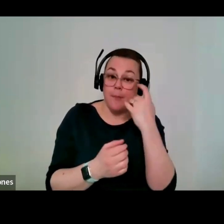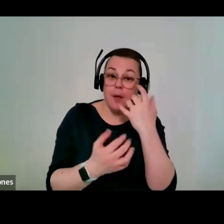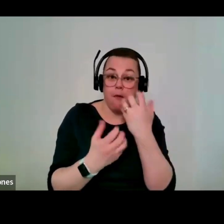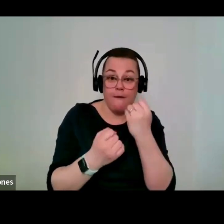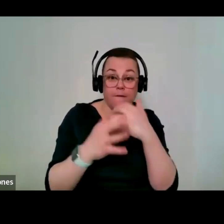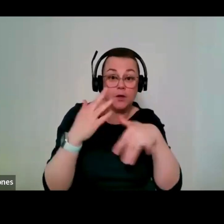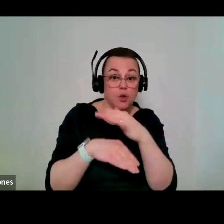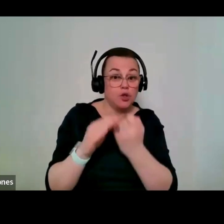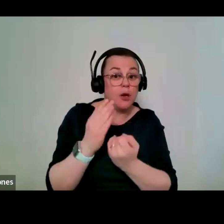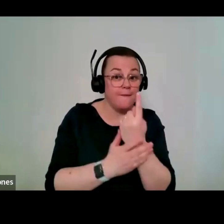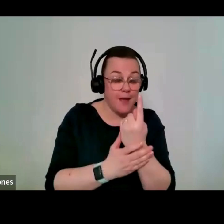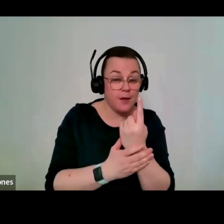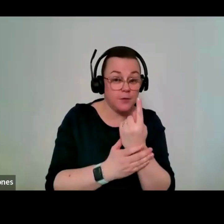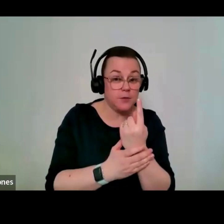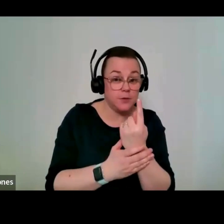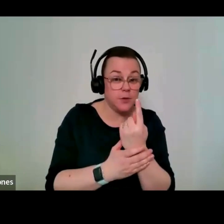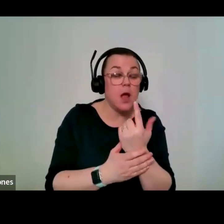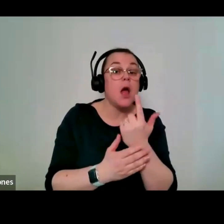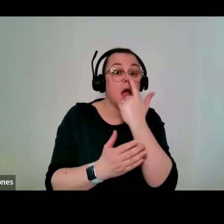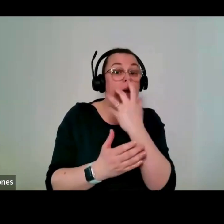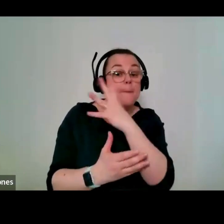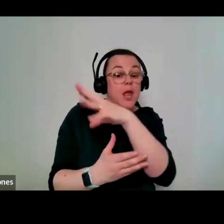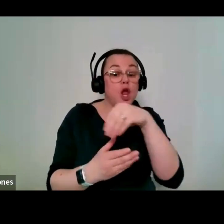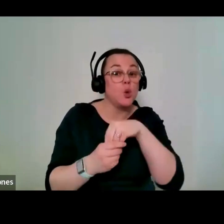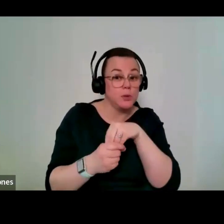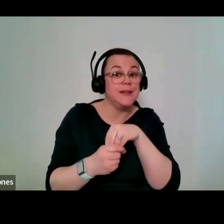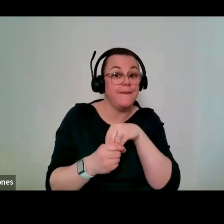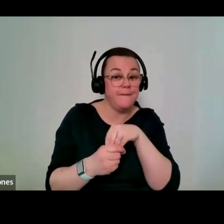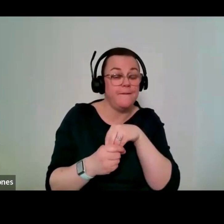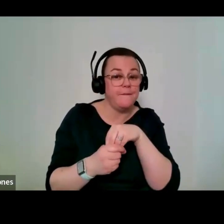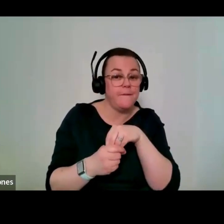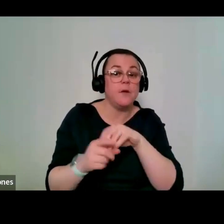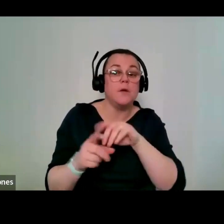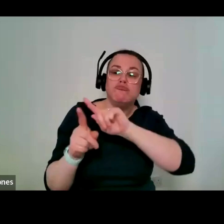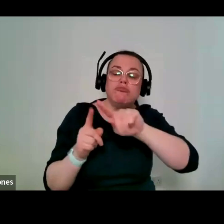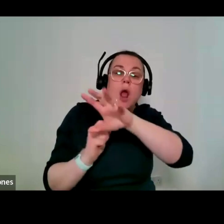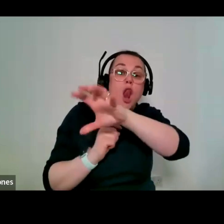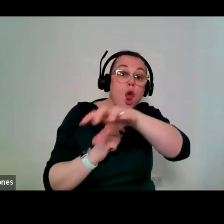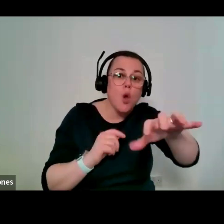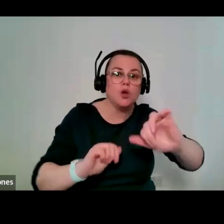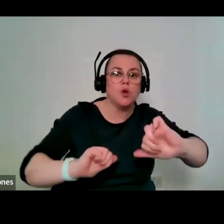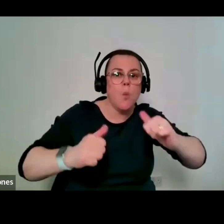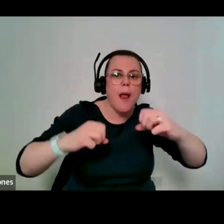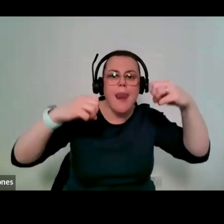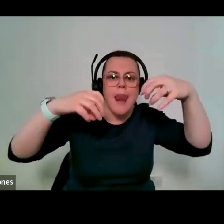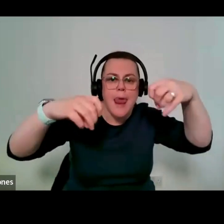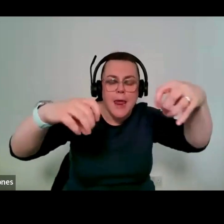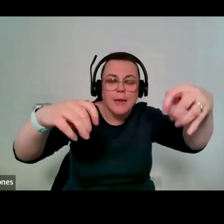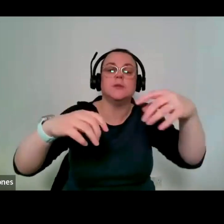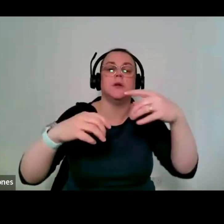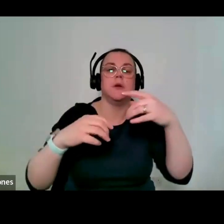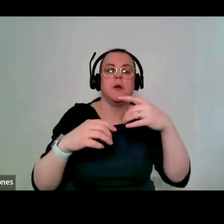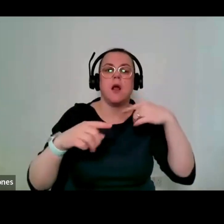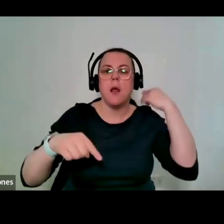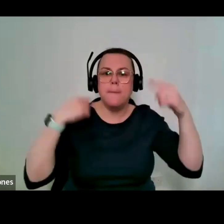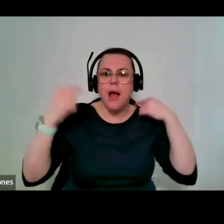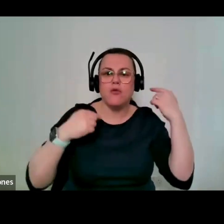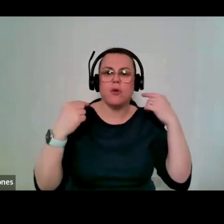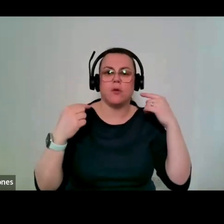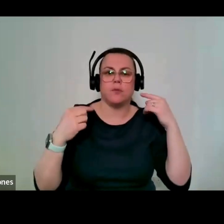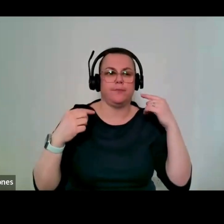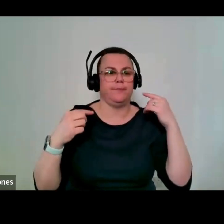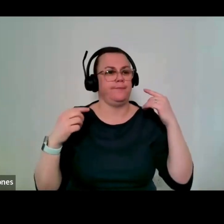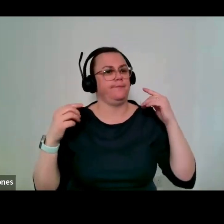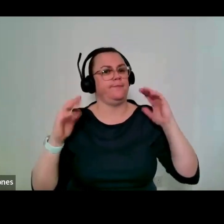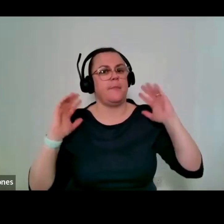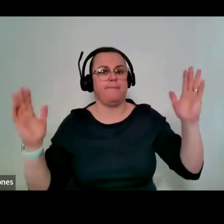events that can be more inclusive. So in locations that are well lit and don't have too much background noise. And in that way,